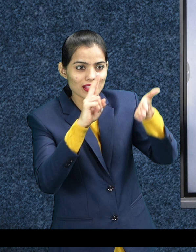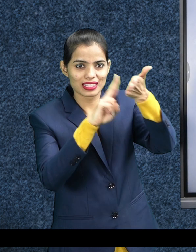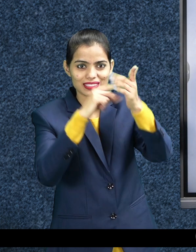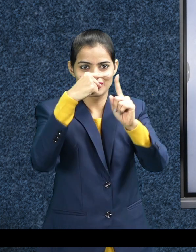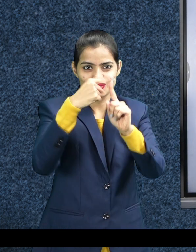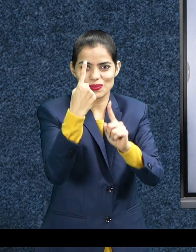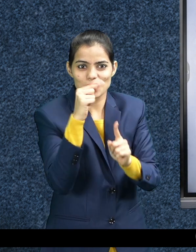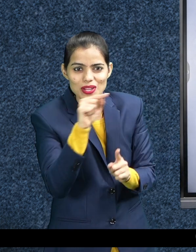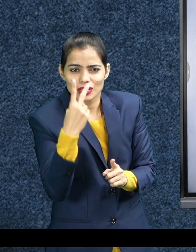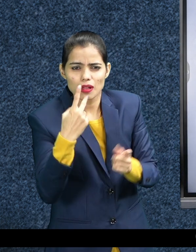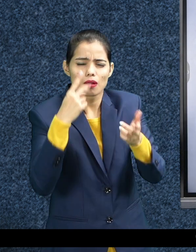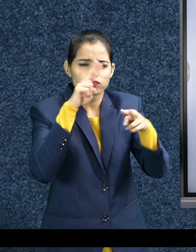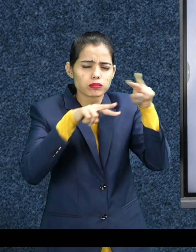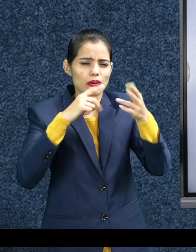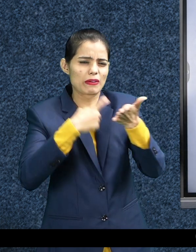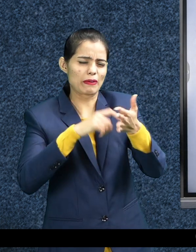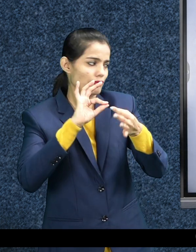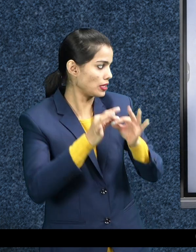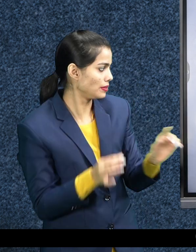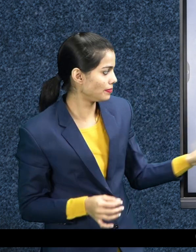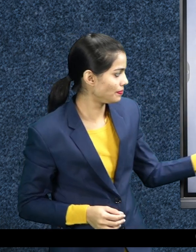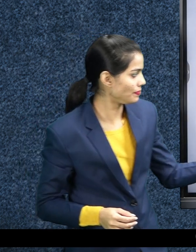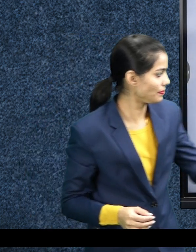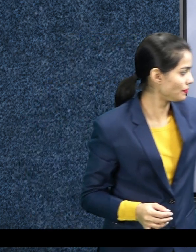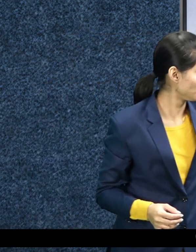n plus 1 by tooth observations.